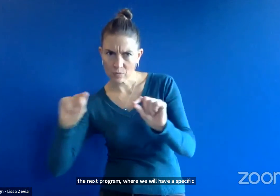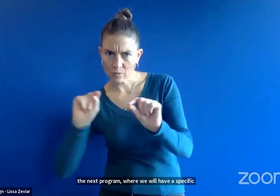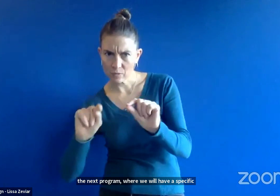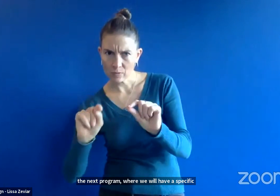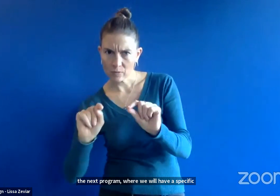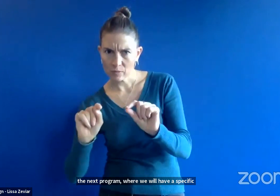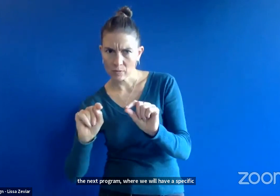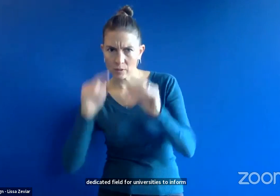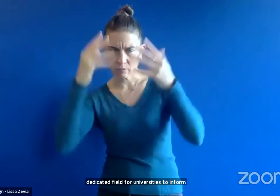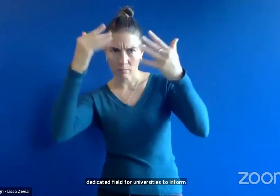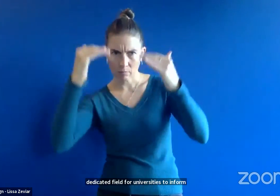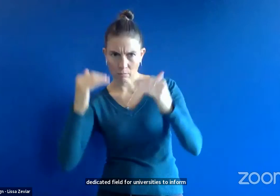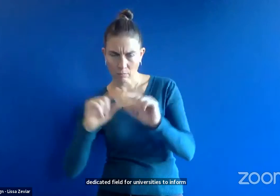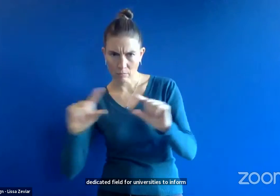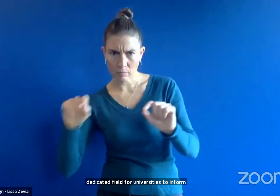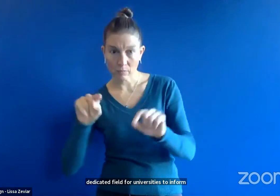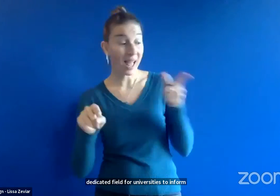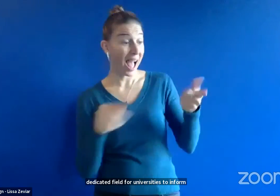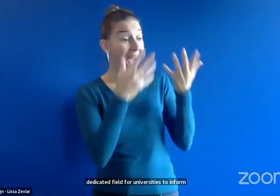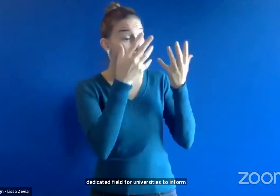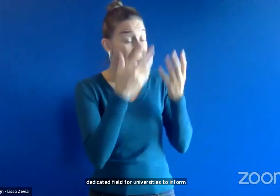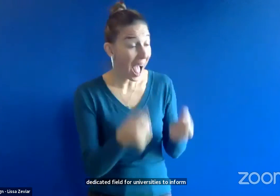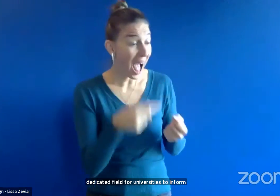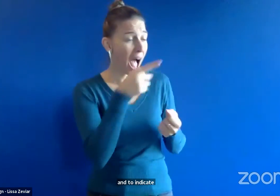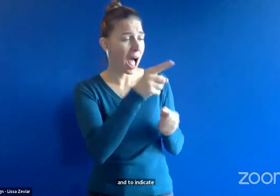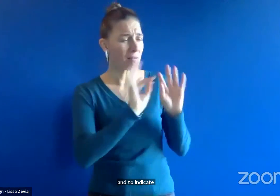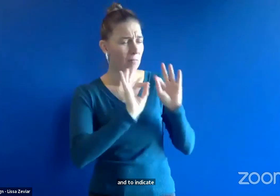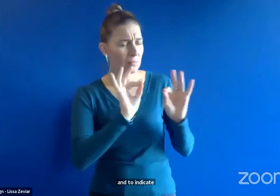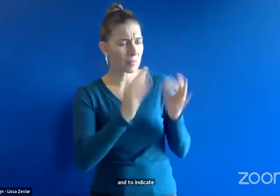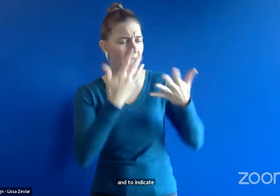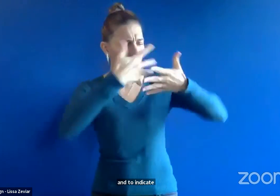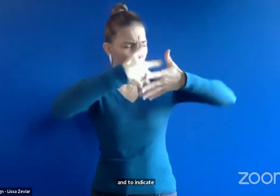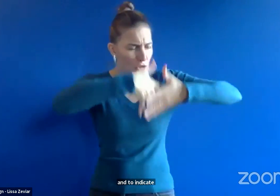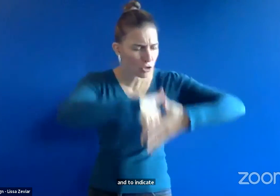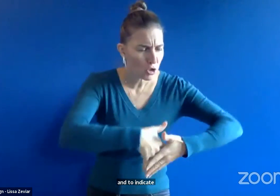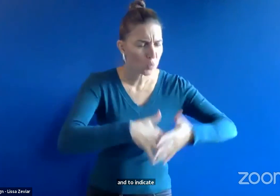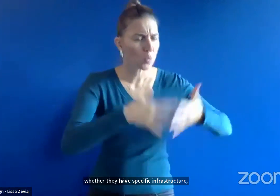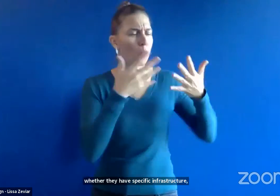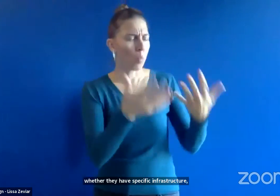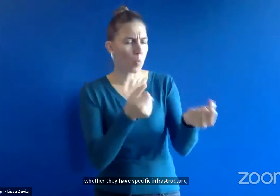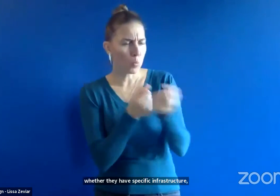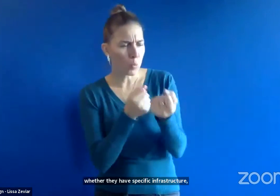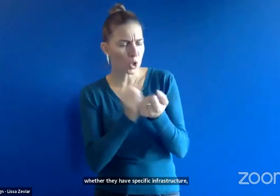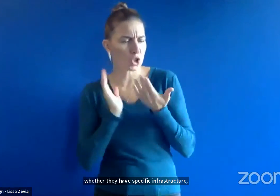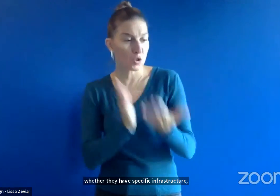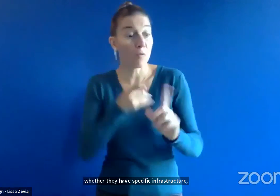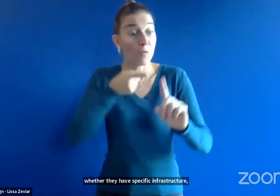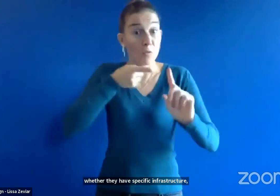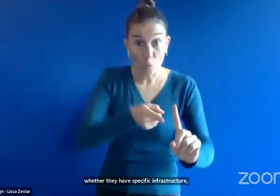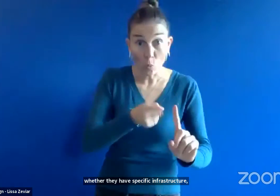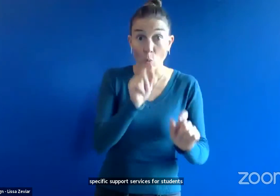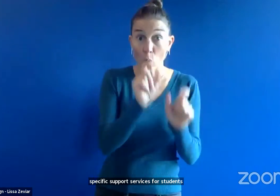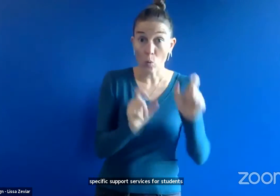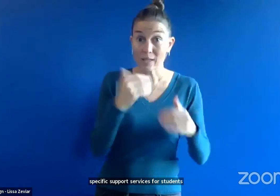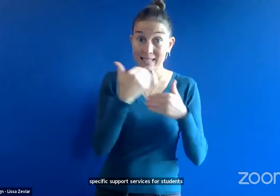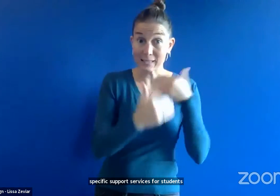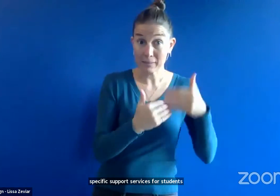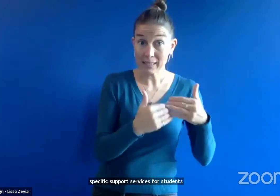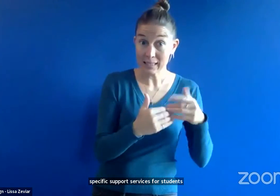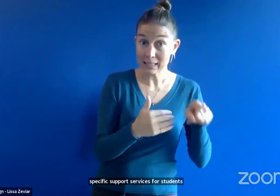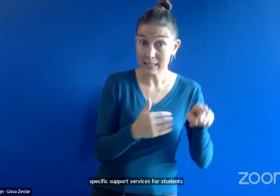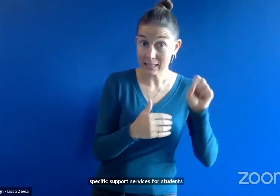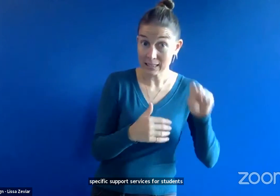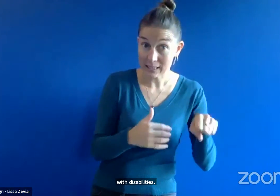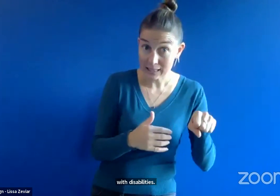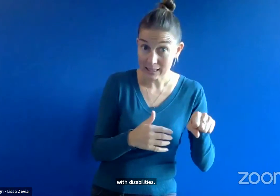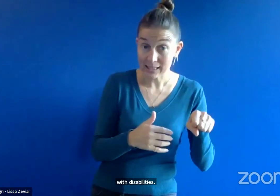specific infrastructure, specific support services for students with disabilities. And this will then also be visible